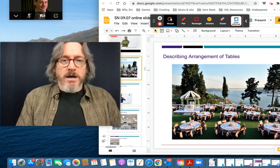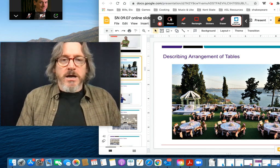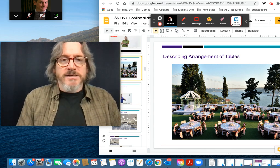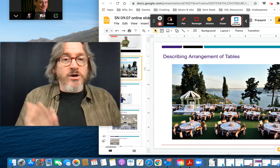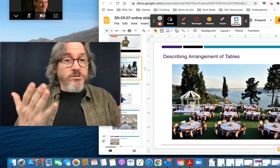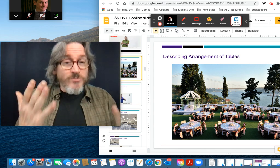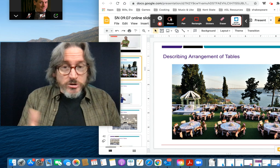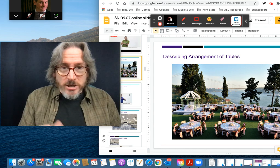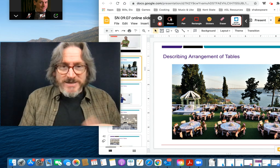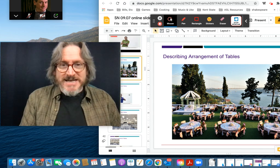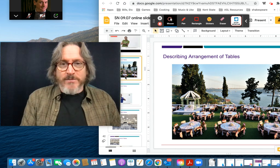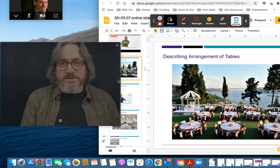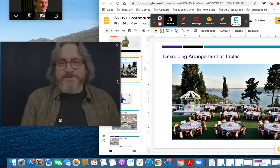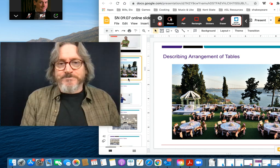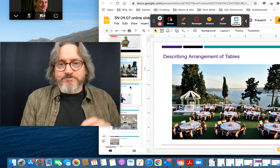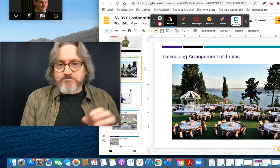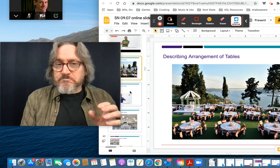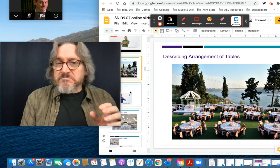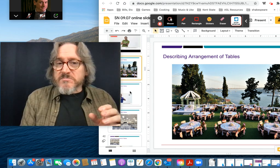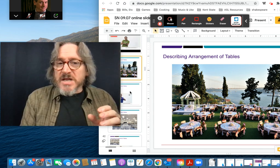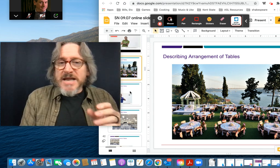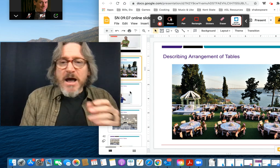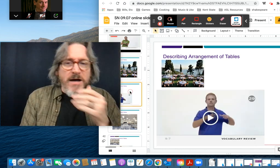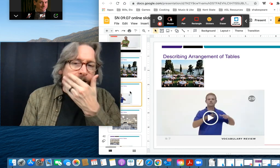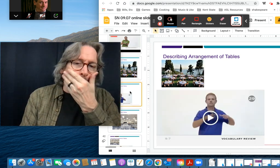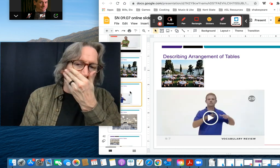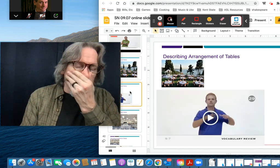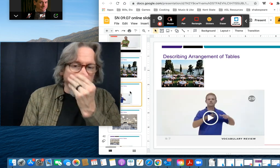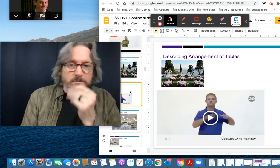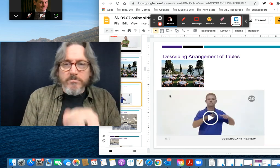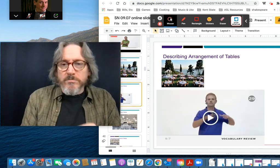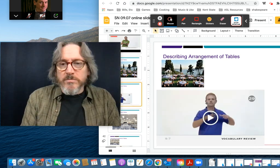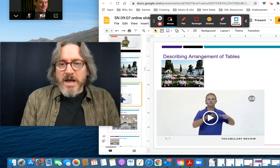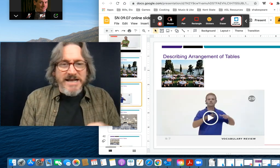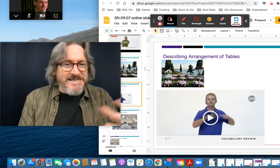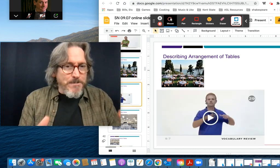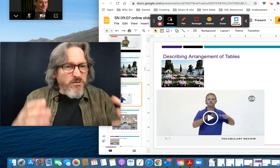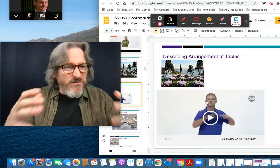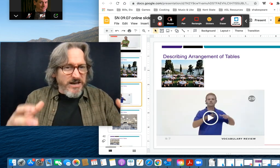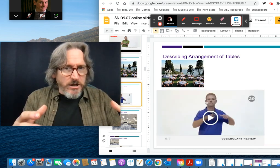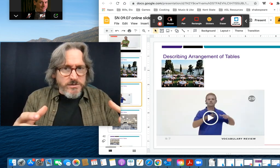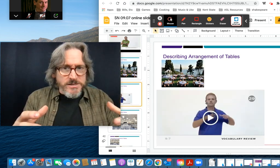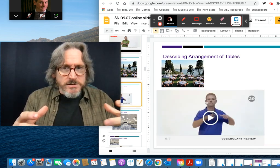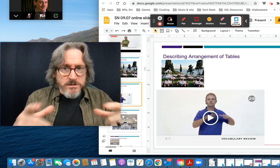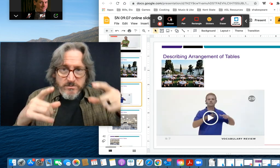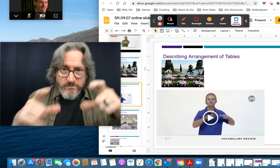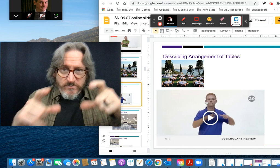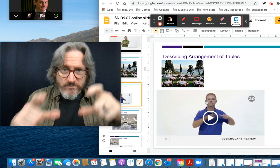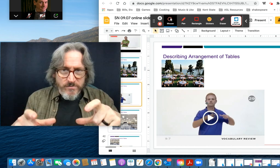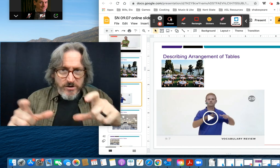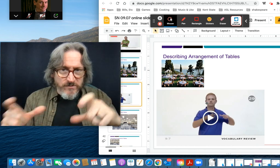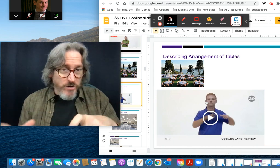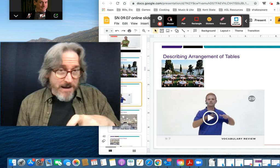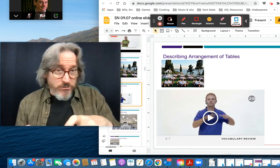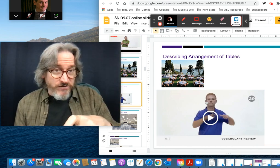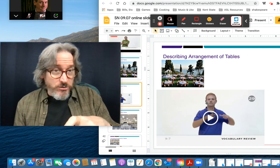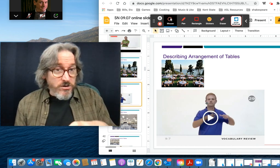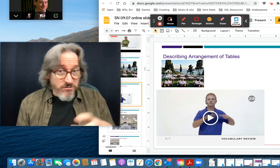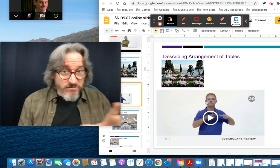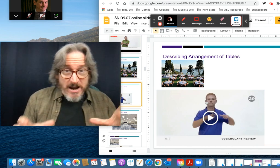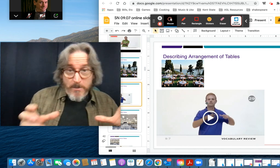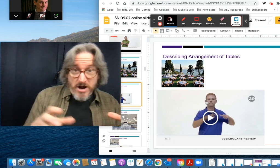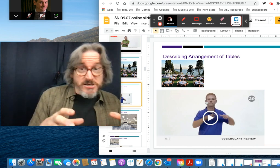Okay. So we're talking about tables. Now, I've got example videos from their vocab